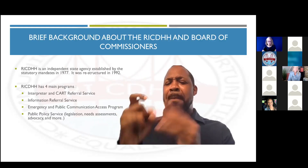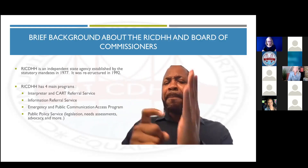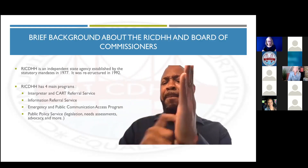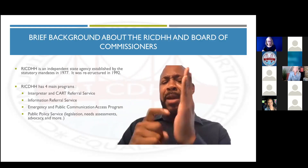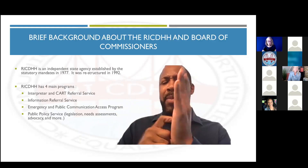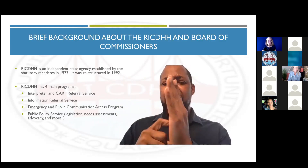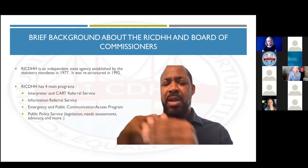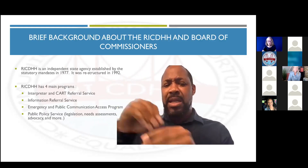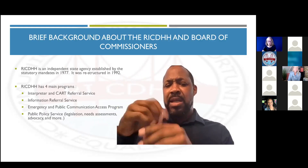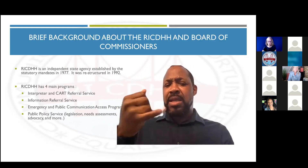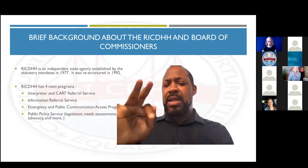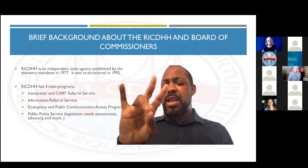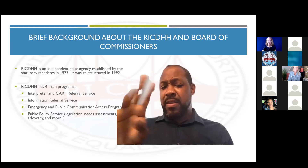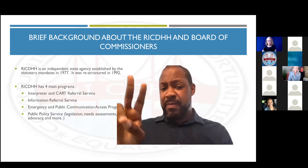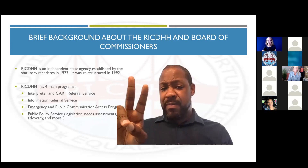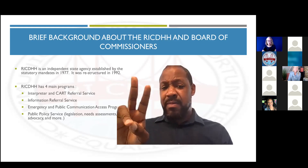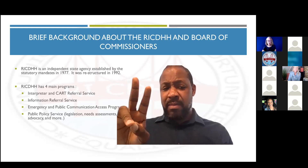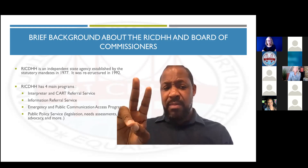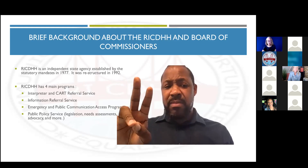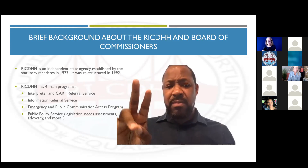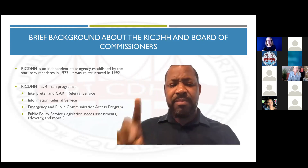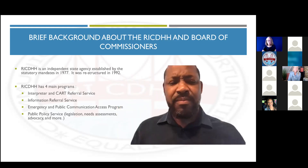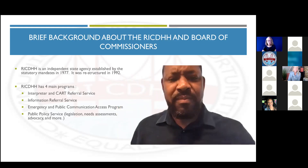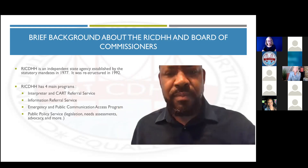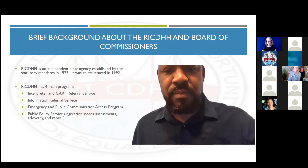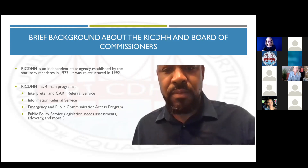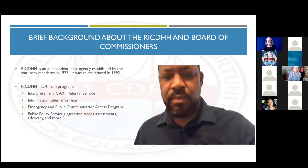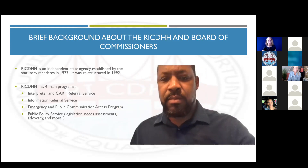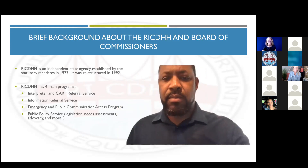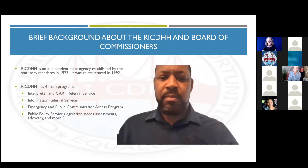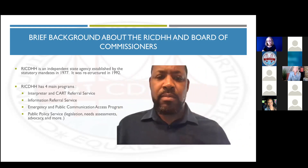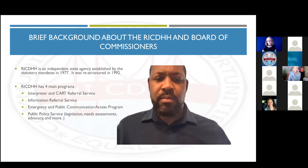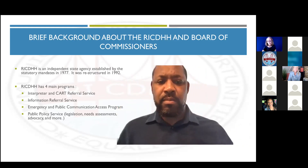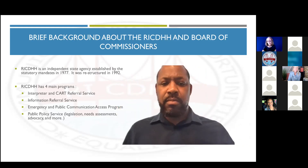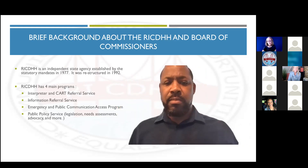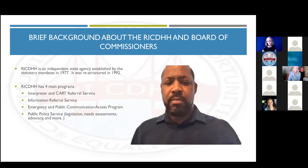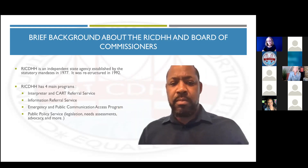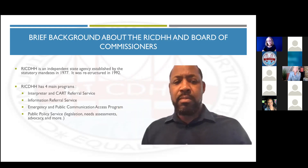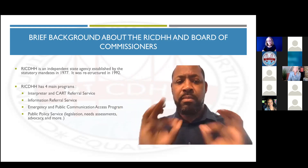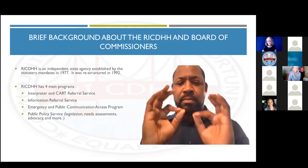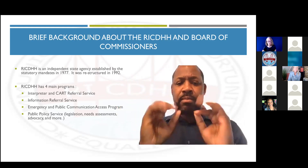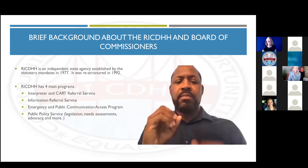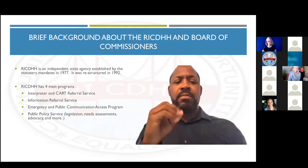We're an independent agency and we follow certain mandates. We've been around since 1977.